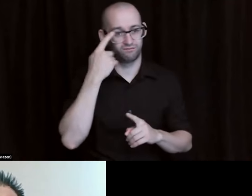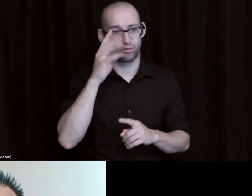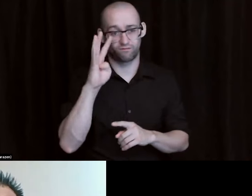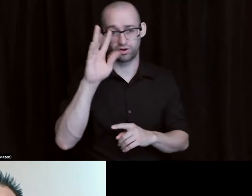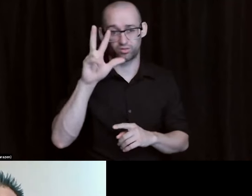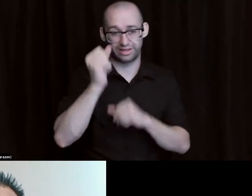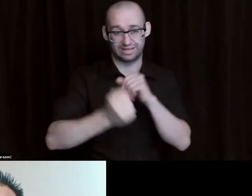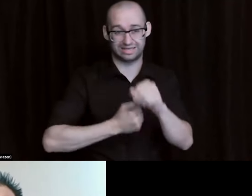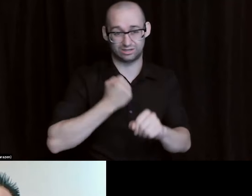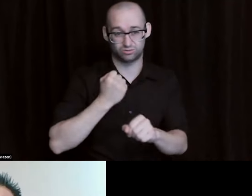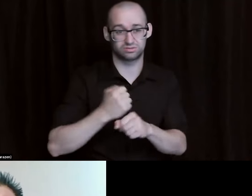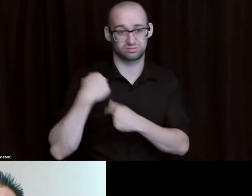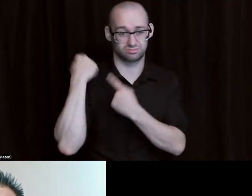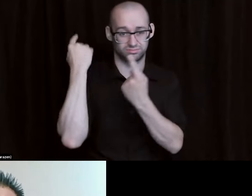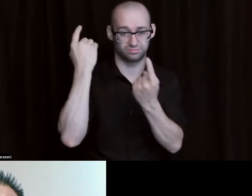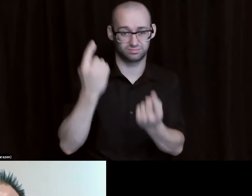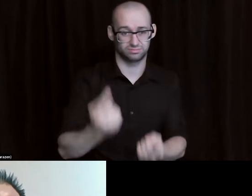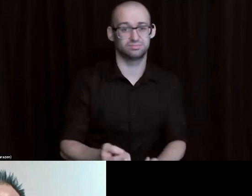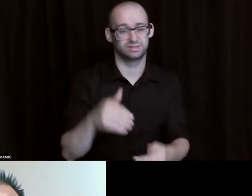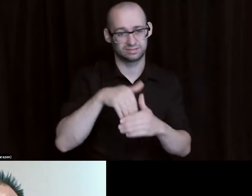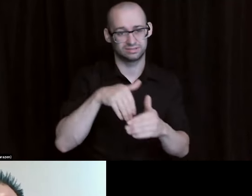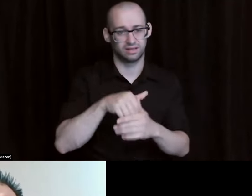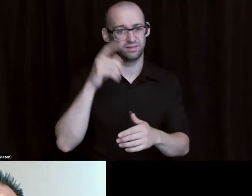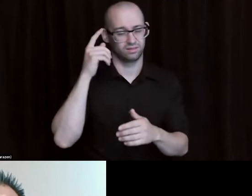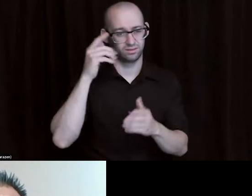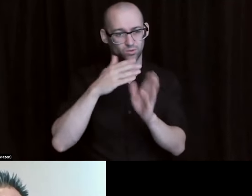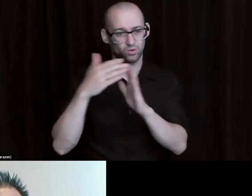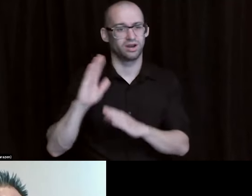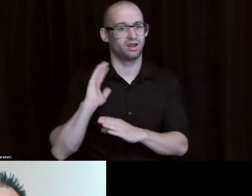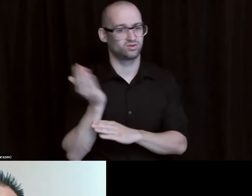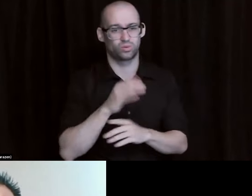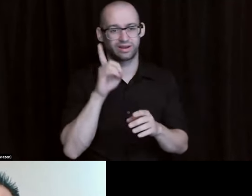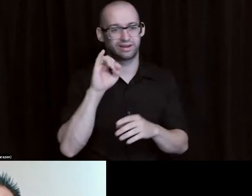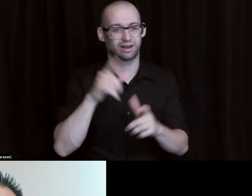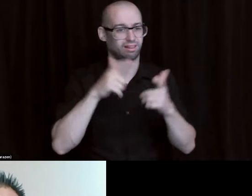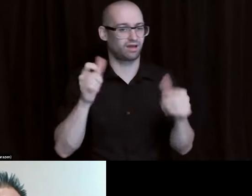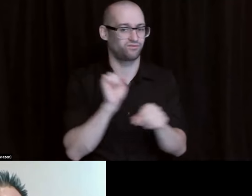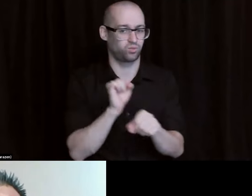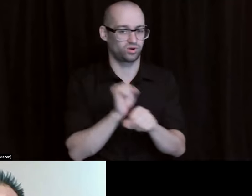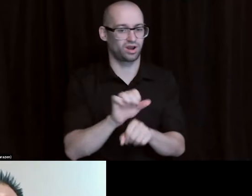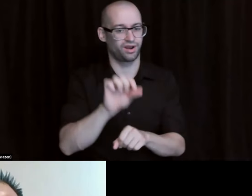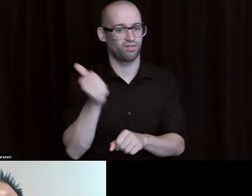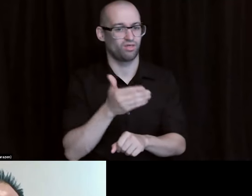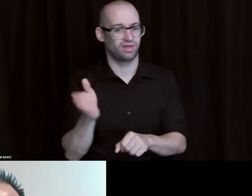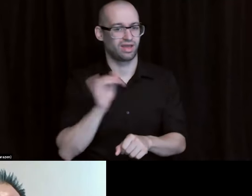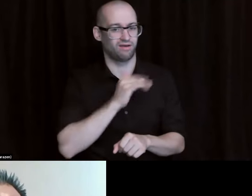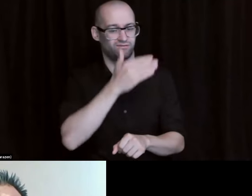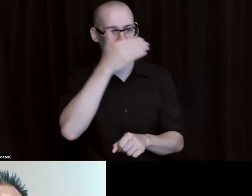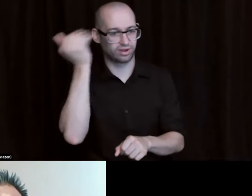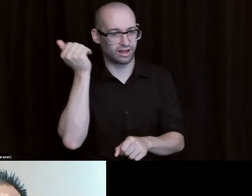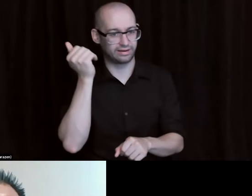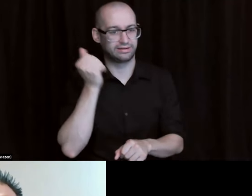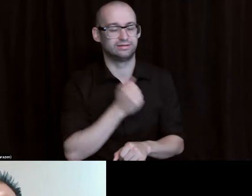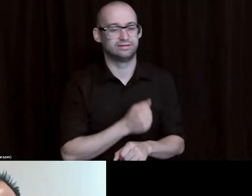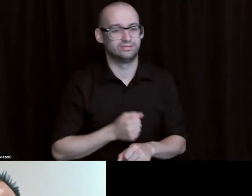years available for our community. So we have done a lot of work. Another thing that I forgot to mention, I'm sorry, was that